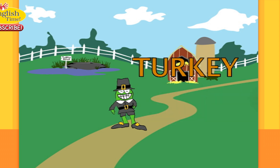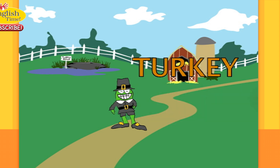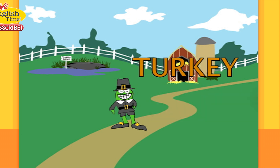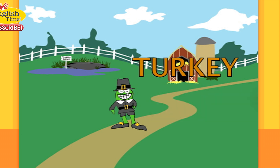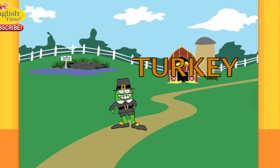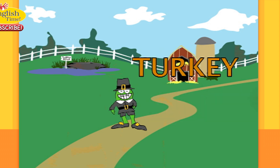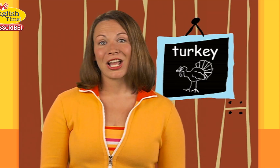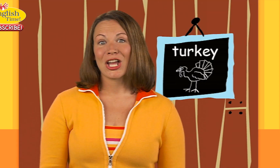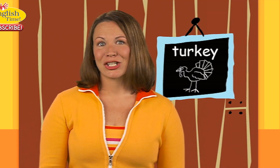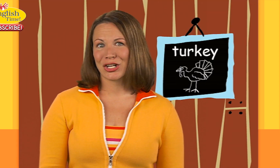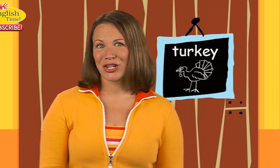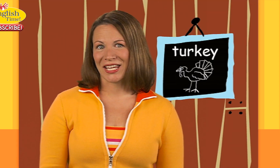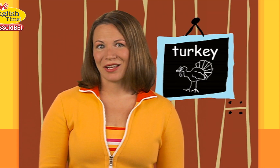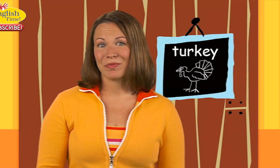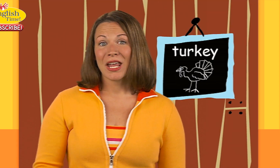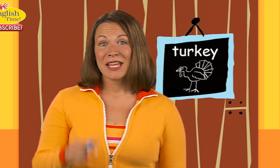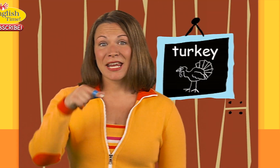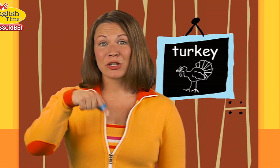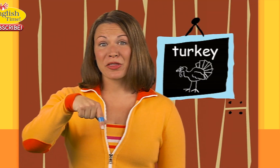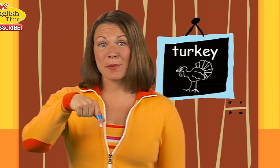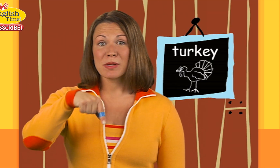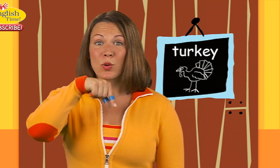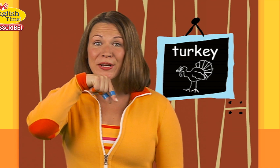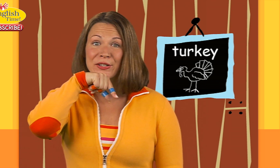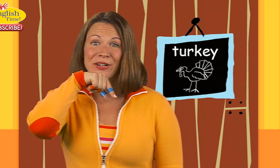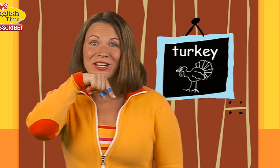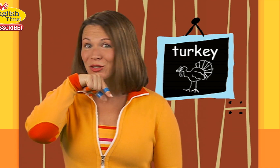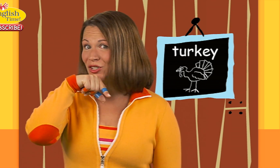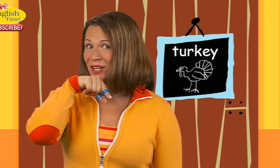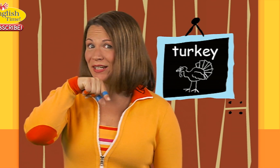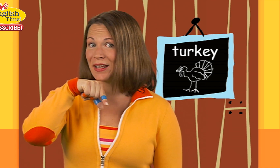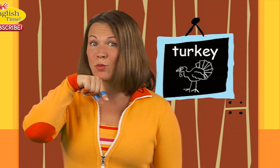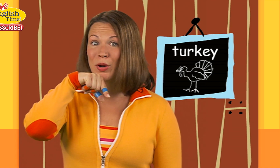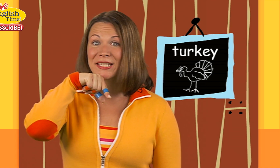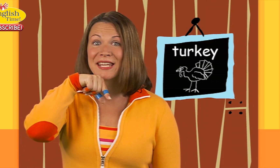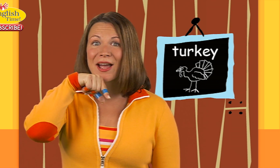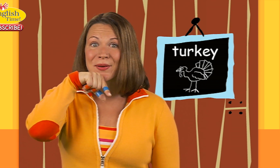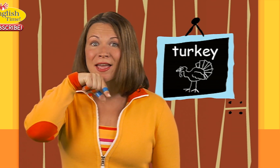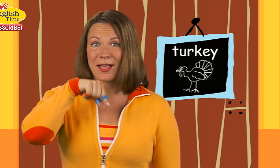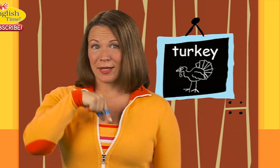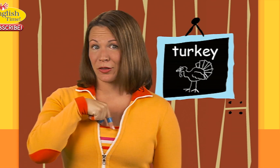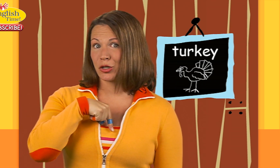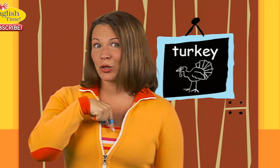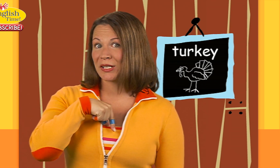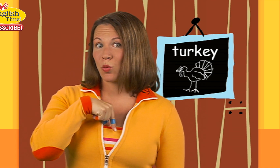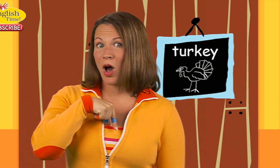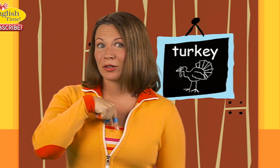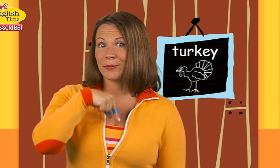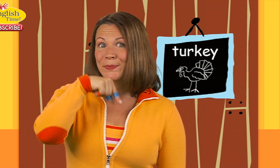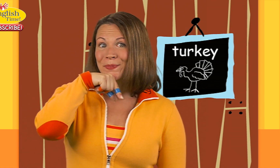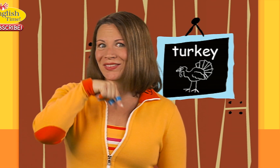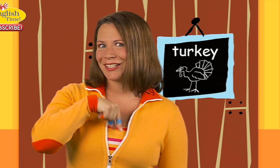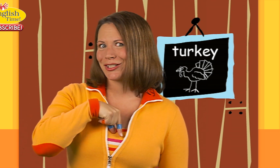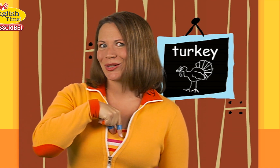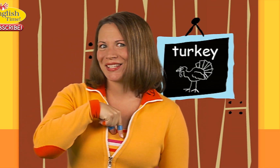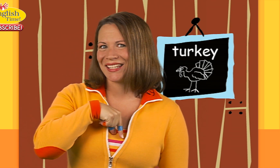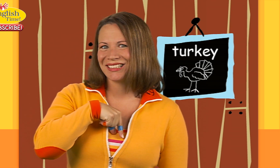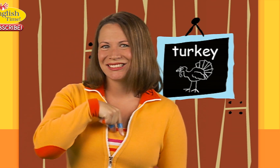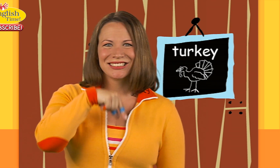Turkey. Turkey. Take your thumb and pointer at your chin, pointing down like the turkey's waddle. Turkey.